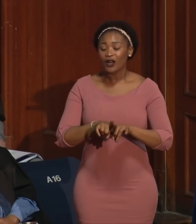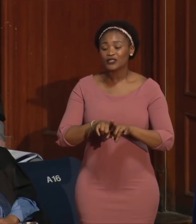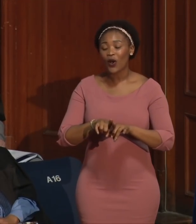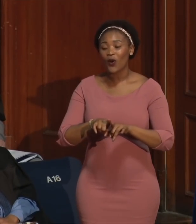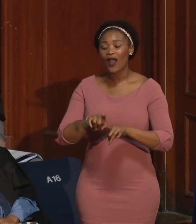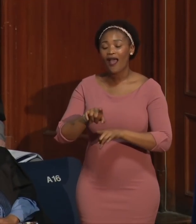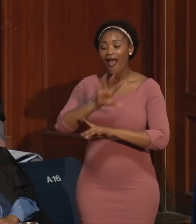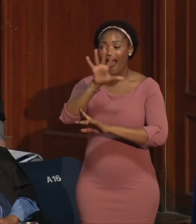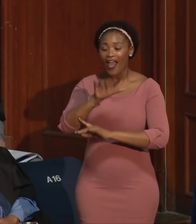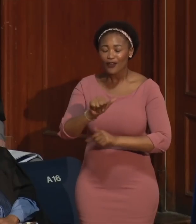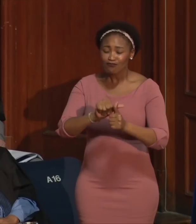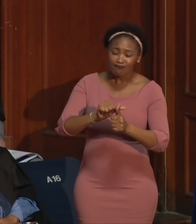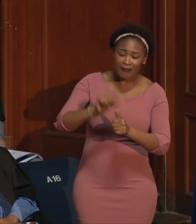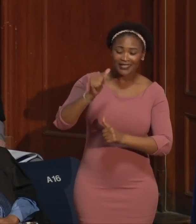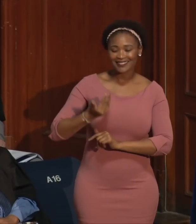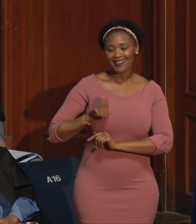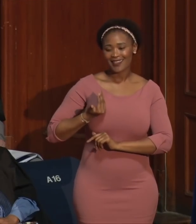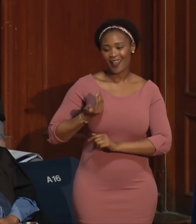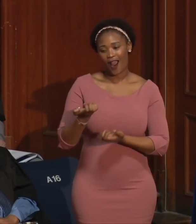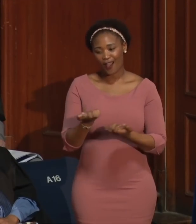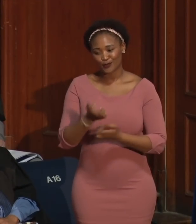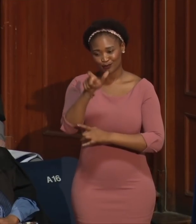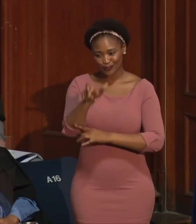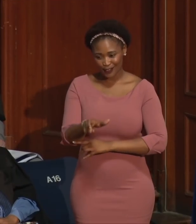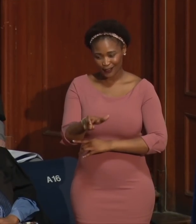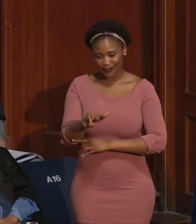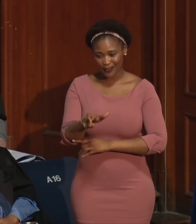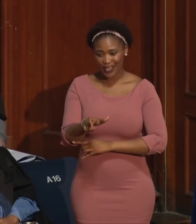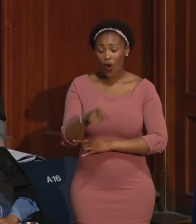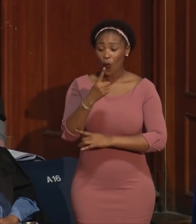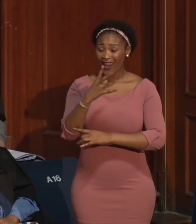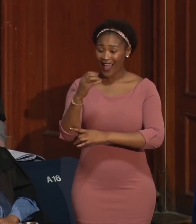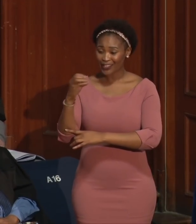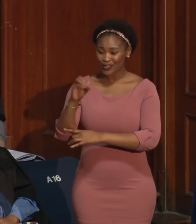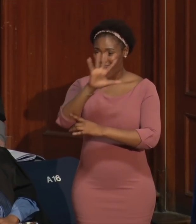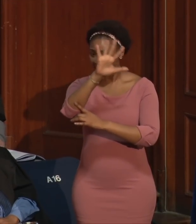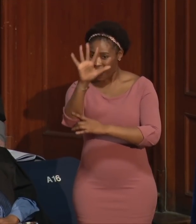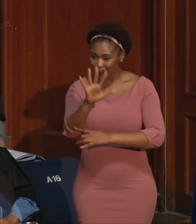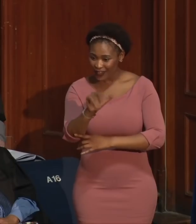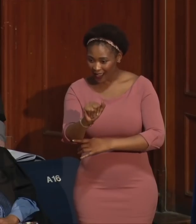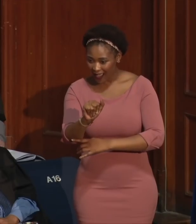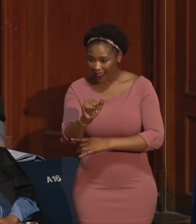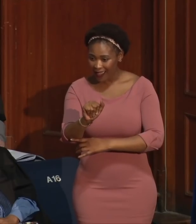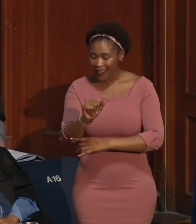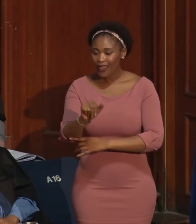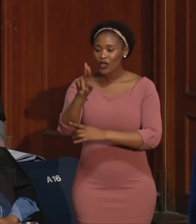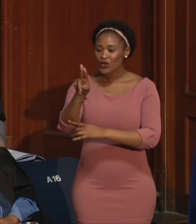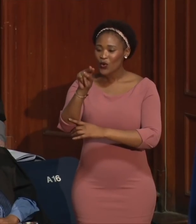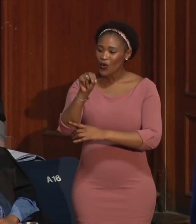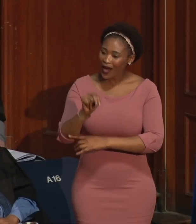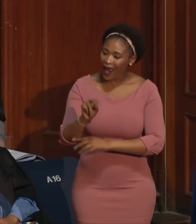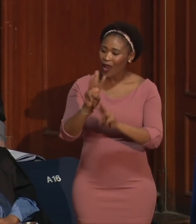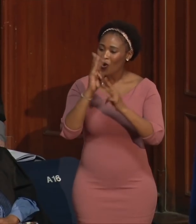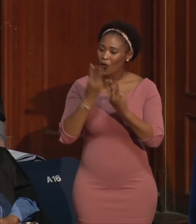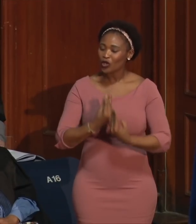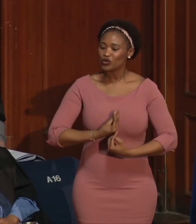Africa's Best Young Entrepreneur, Giselle 100 Africa, United Nations World Youth Summit Awards